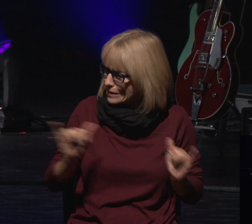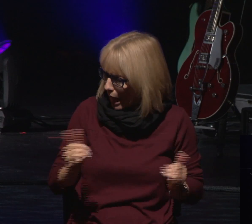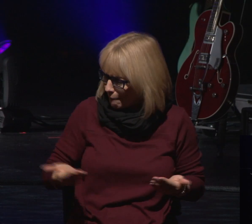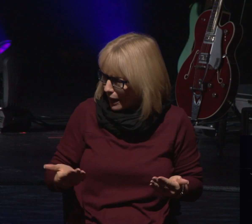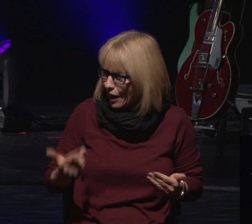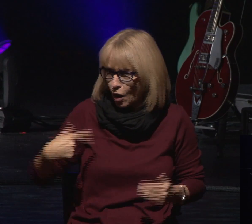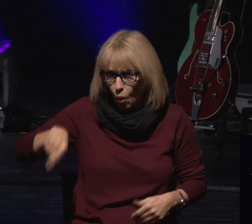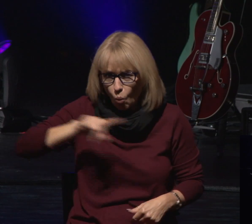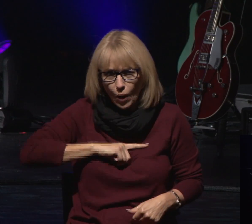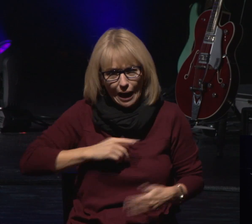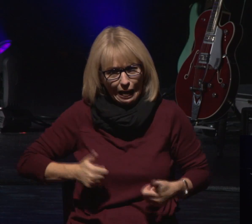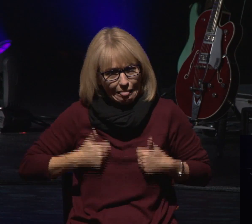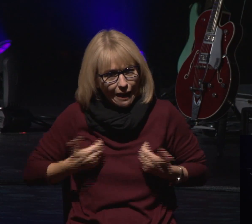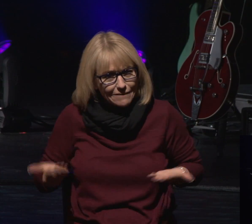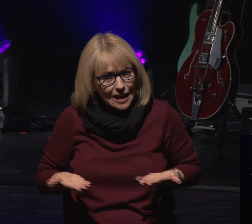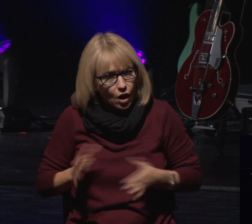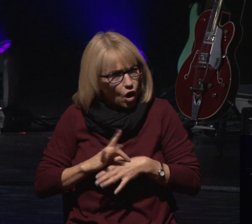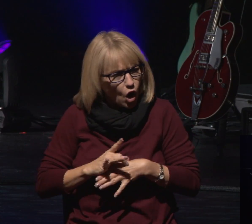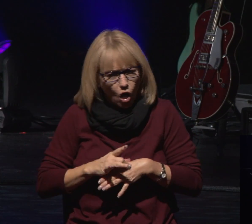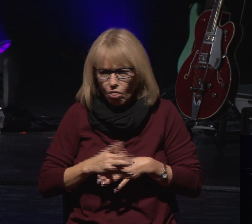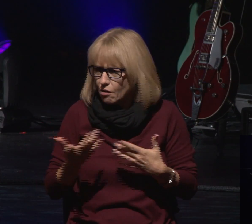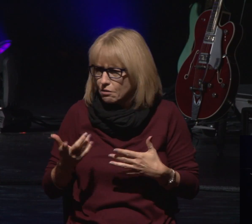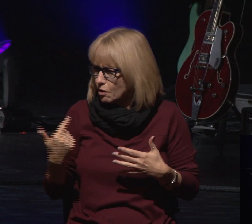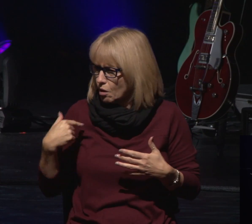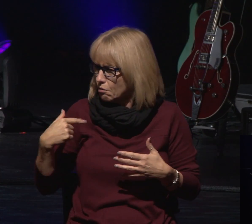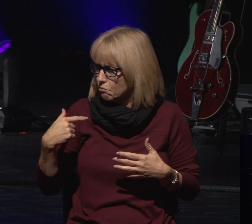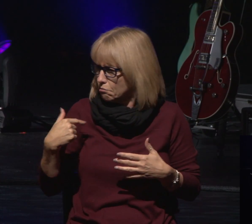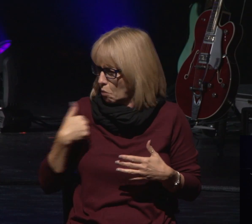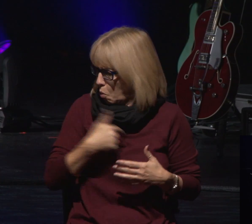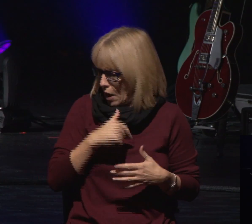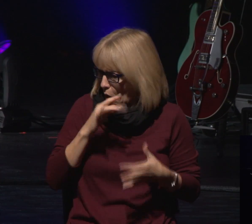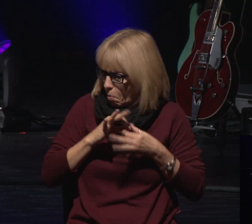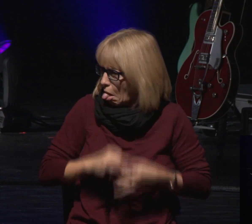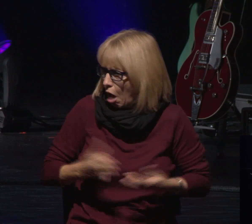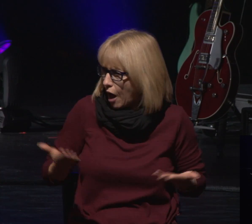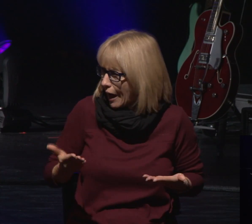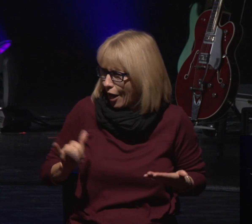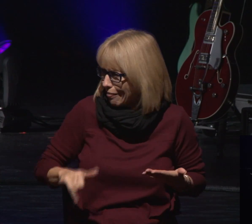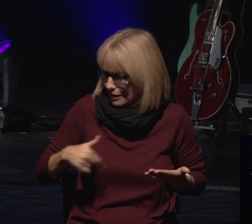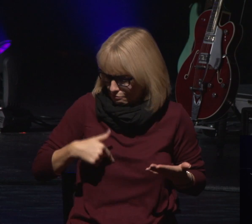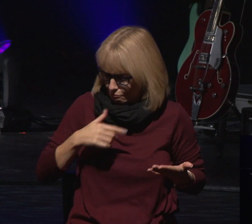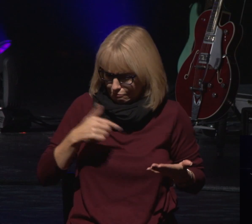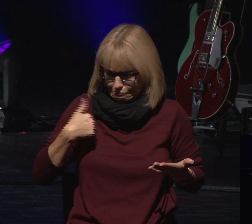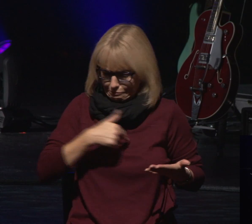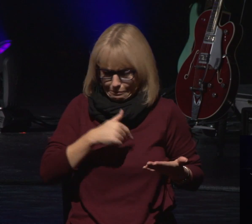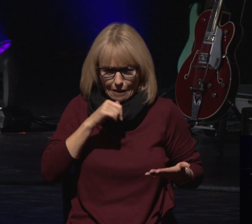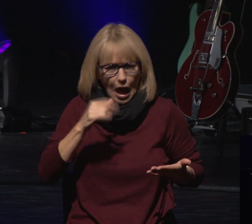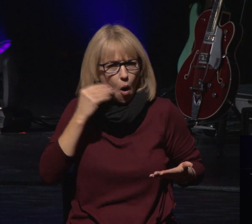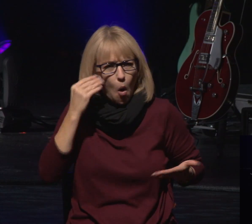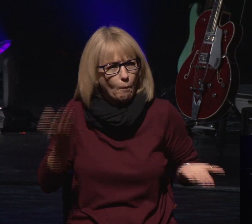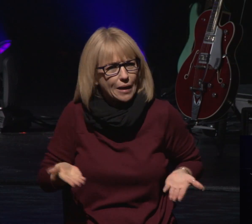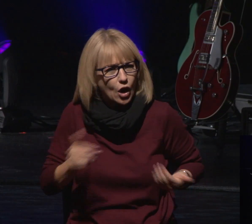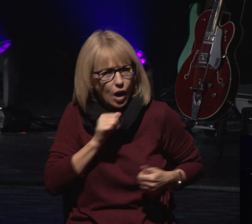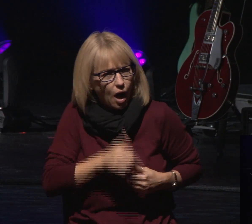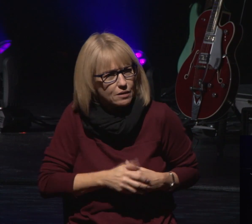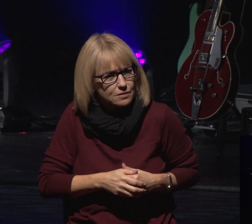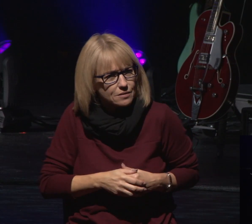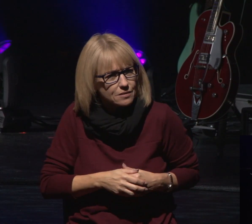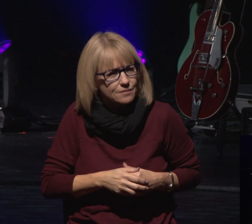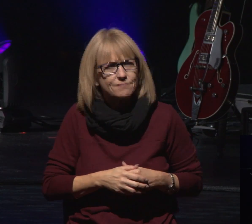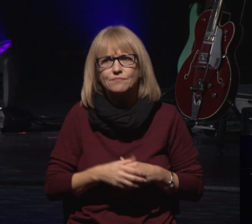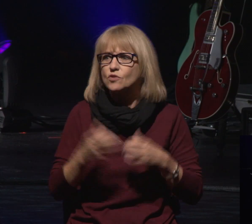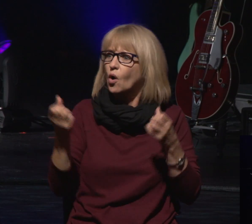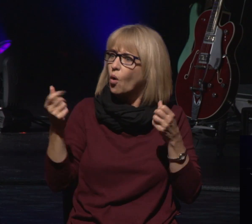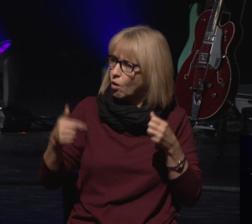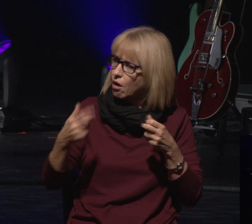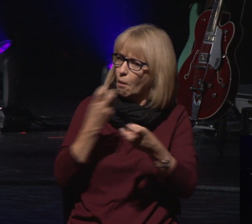more. All this great success, he never forgot about who he was and his home and where he's going. And many, many years